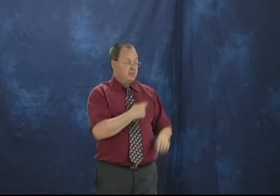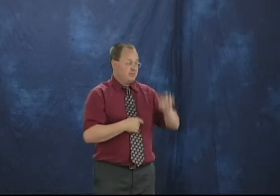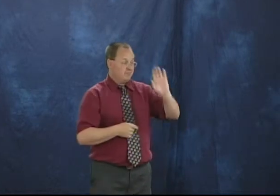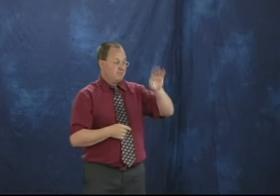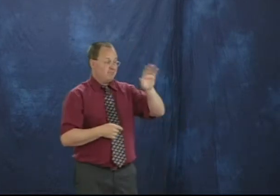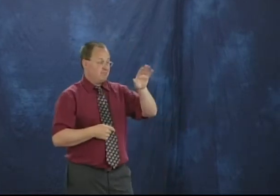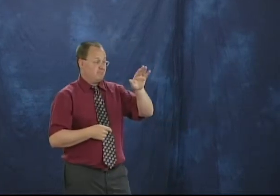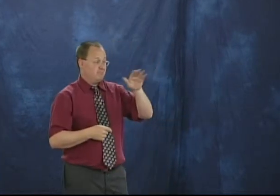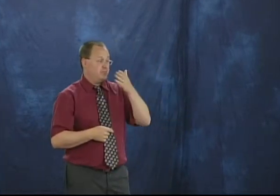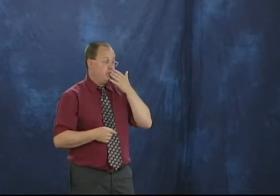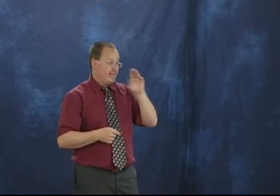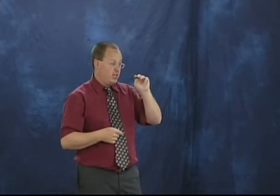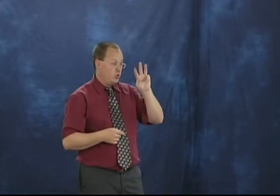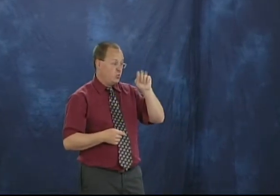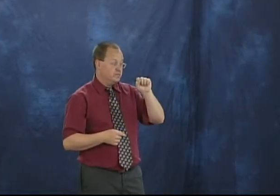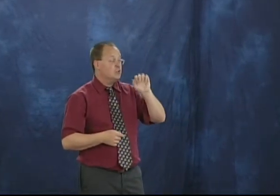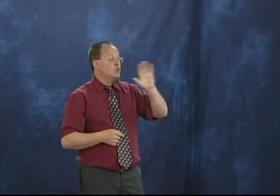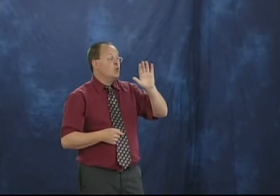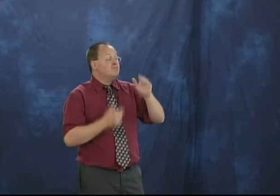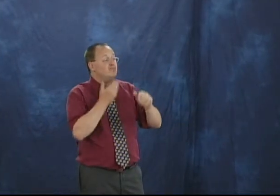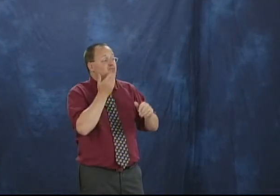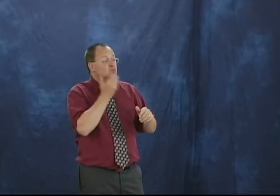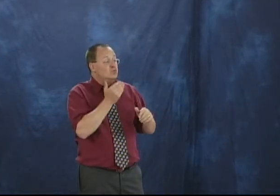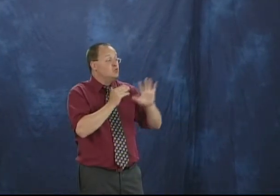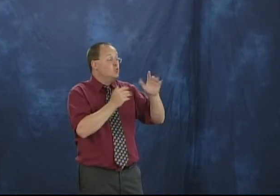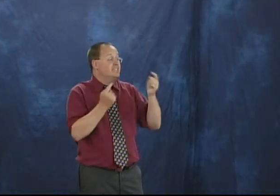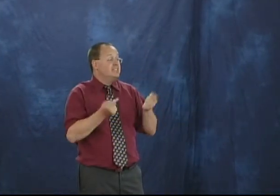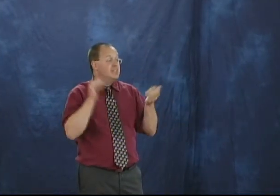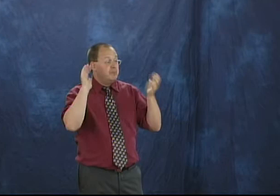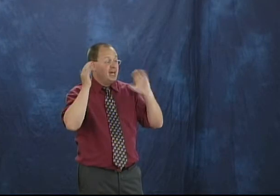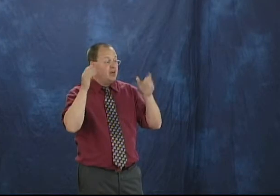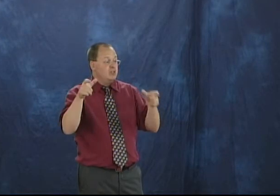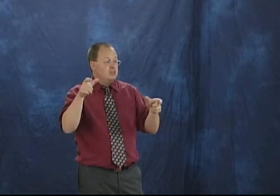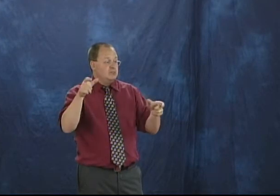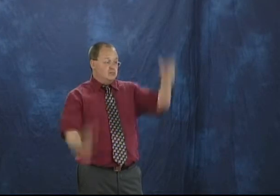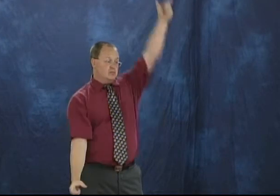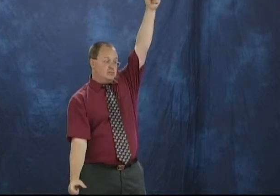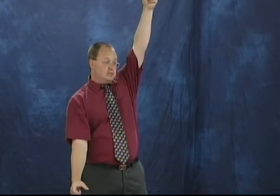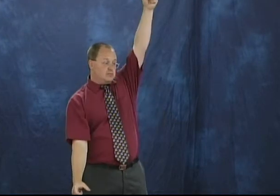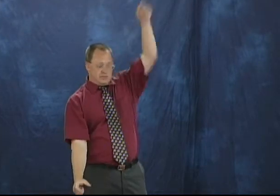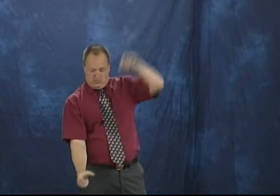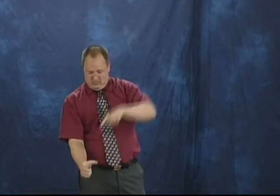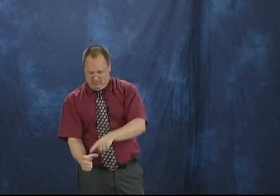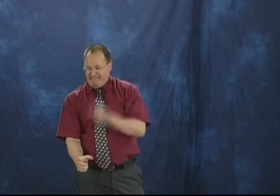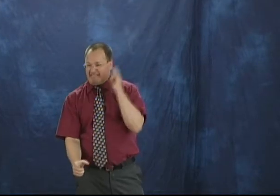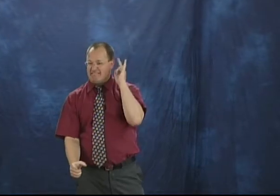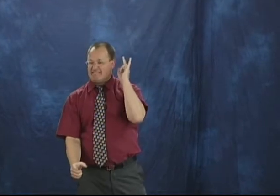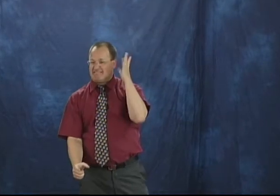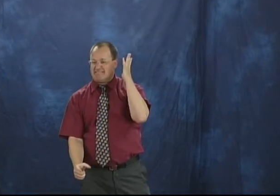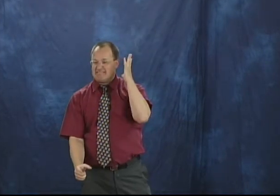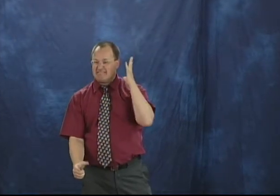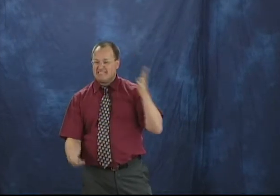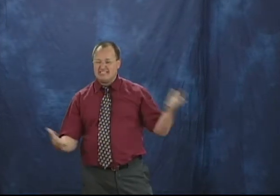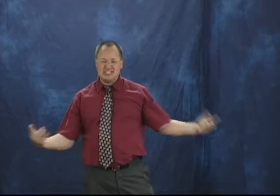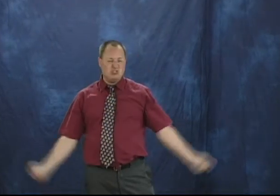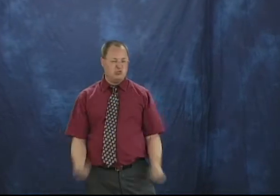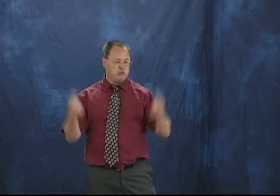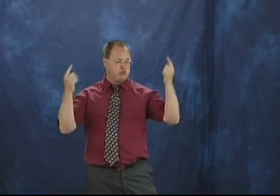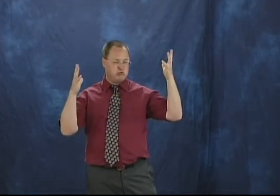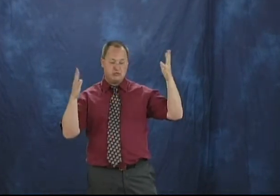I was talking to a friend who asked me whether or not God uses scales and weighs our good actions and our bad actions, and if our good outweigh our bad, then we can go to